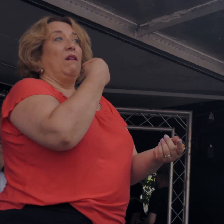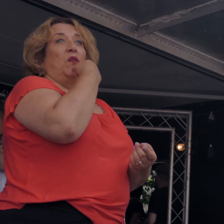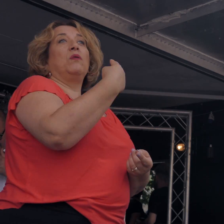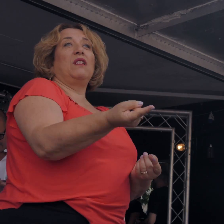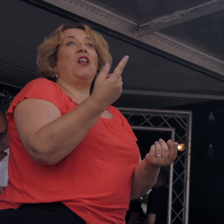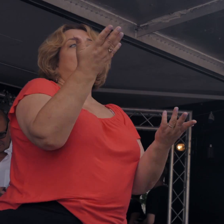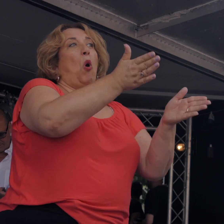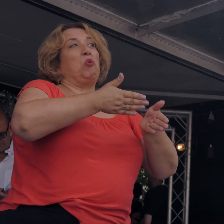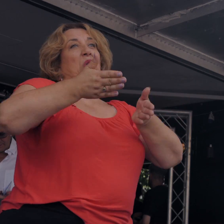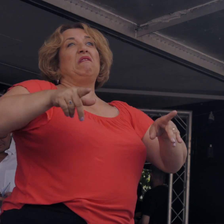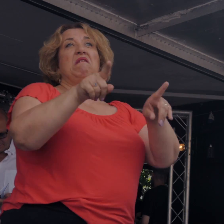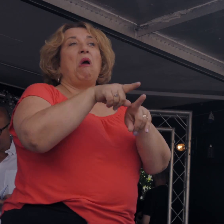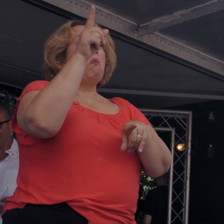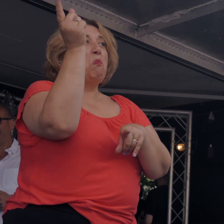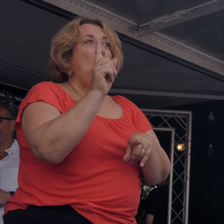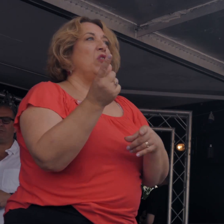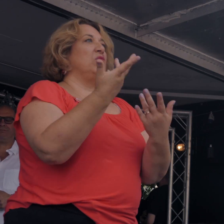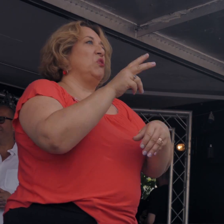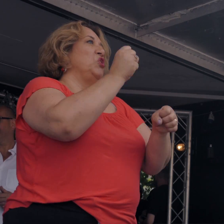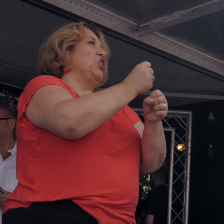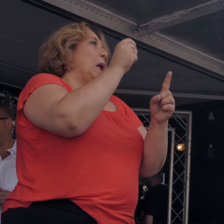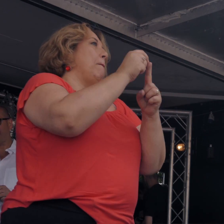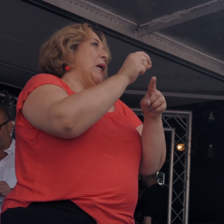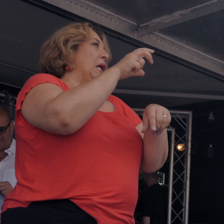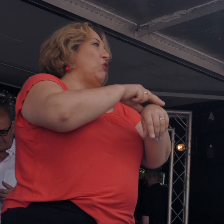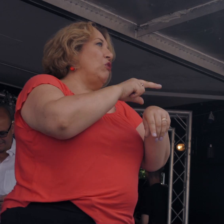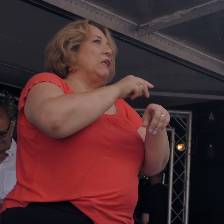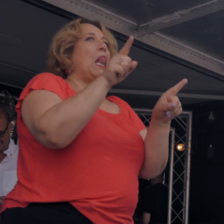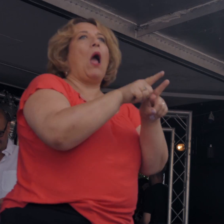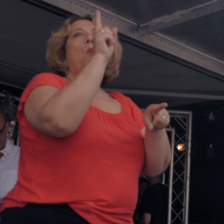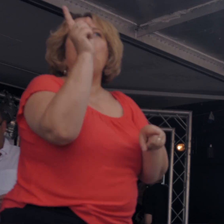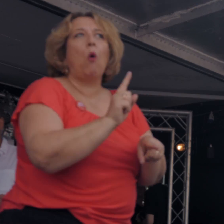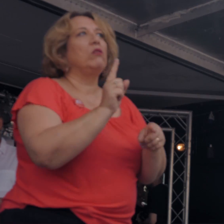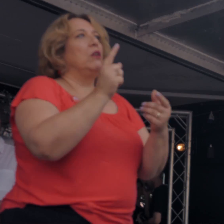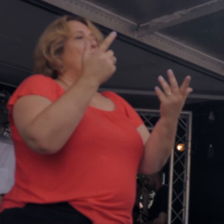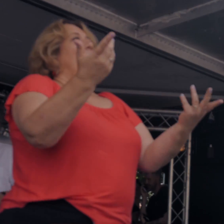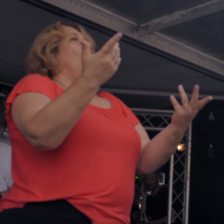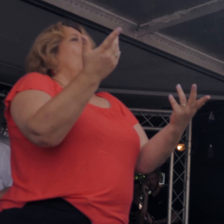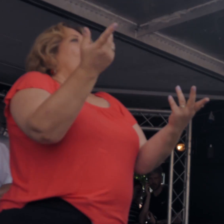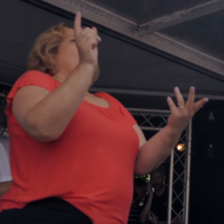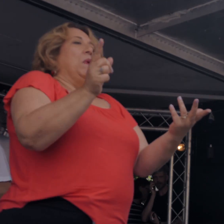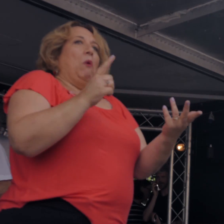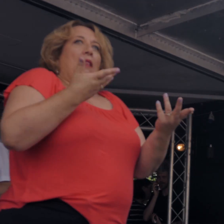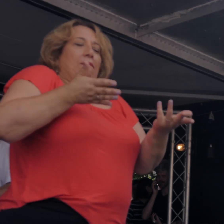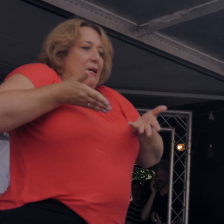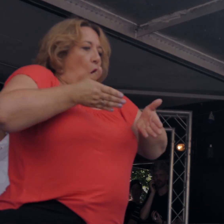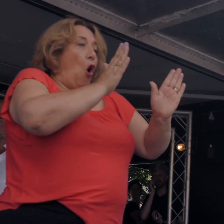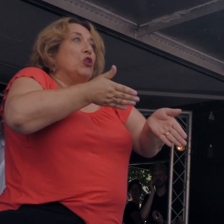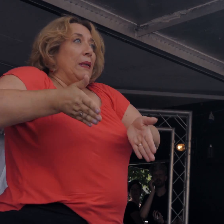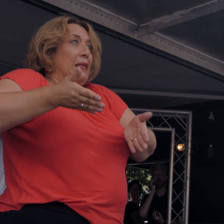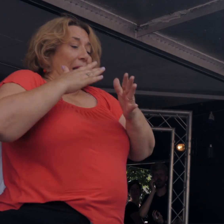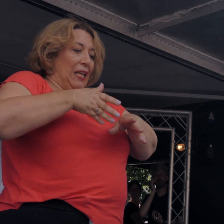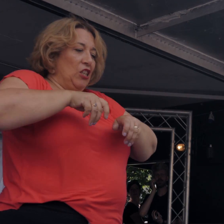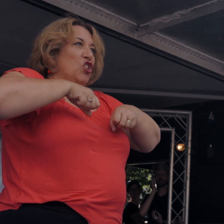our hospitals and in our surgeries. The numbers being treated on trolleys in our corridors.